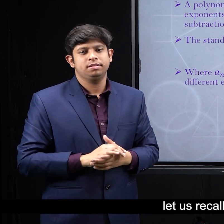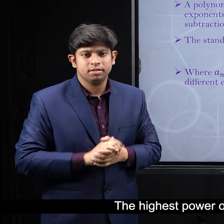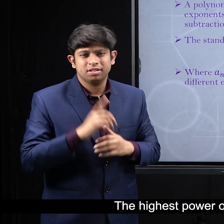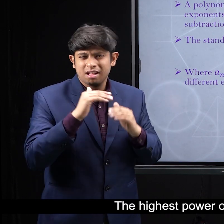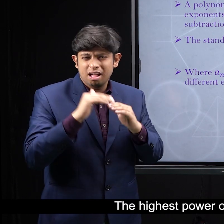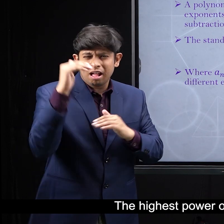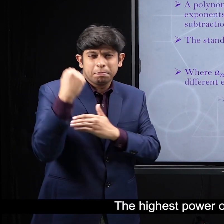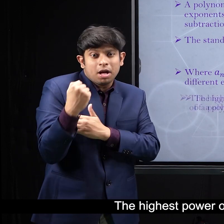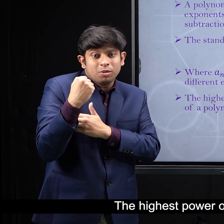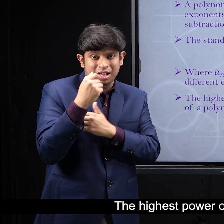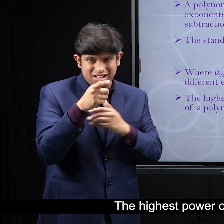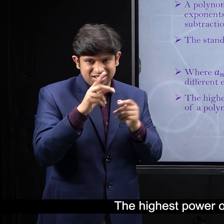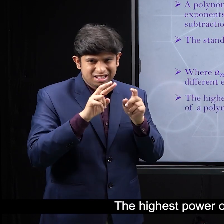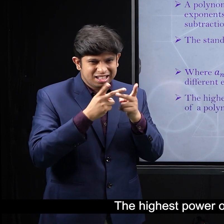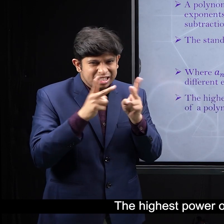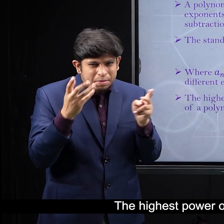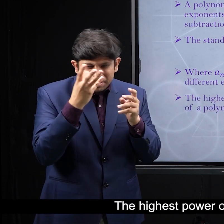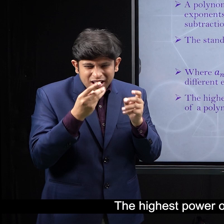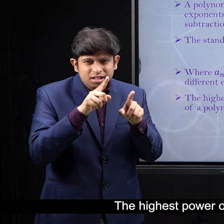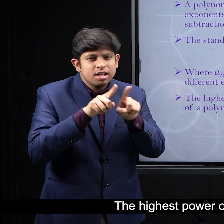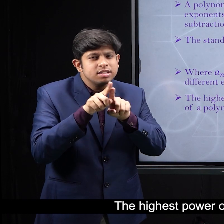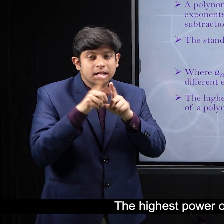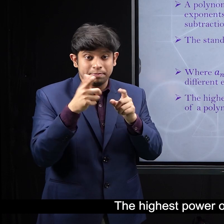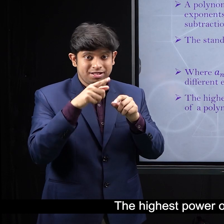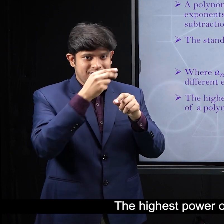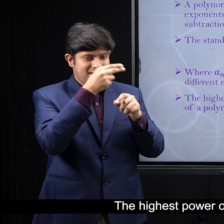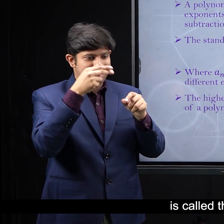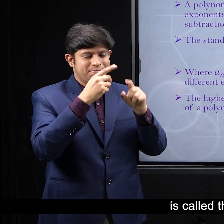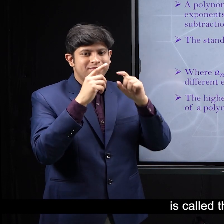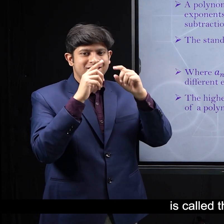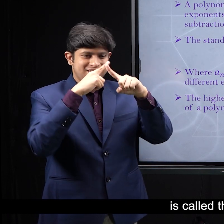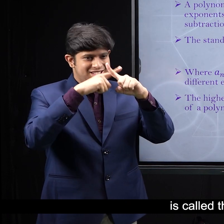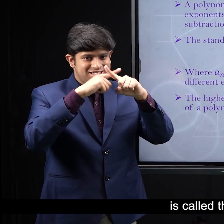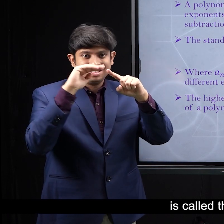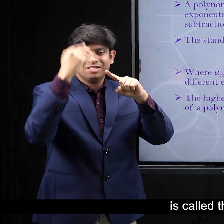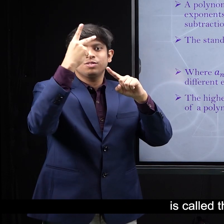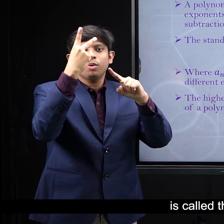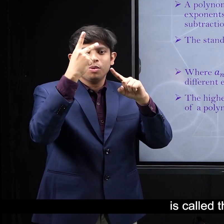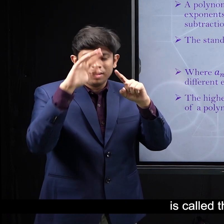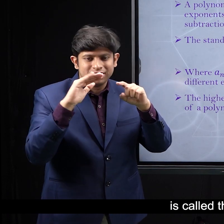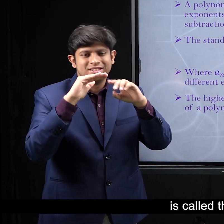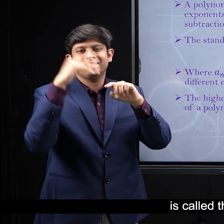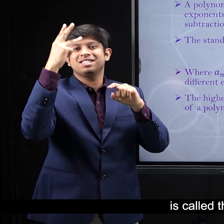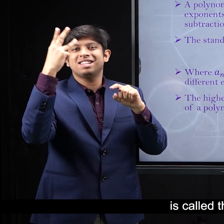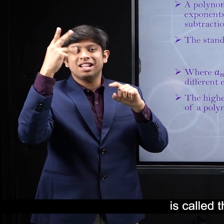The highest power of a variable in a polynomial equation is called the degree of a polynomial.